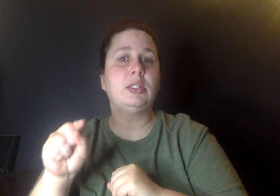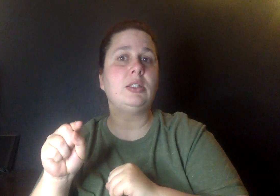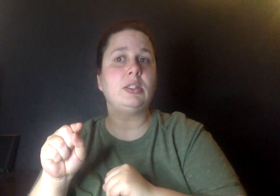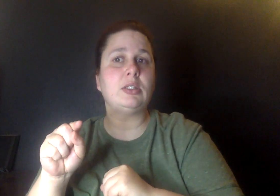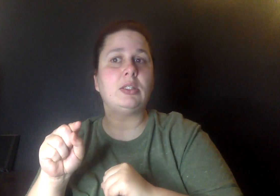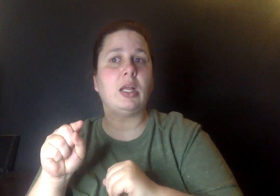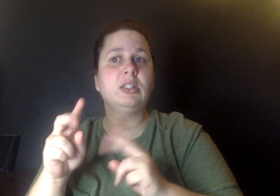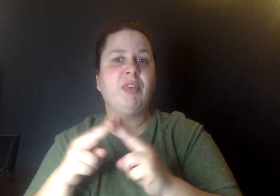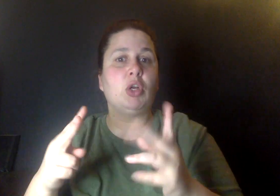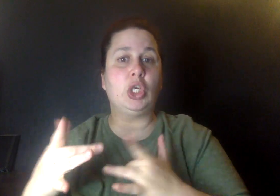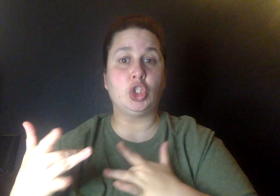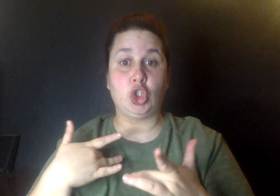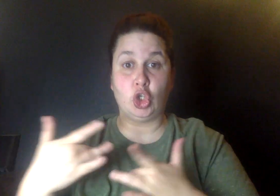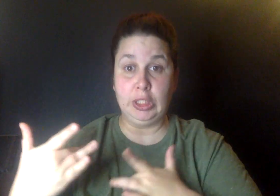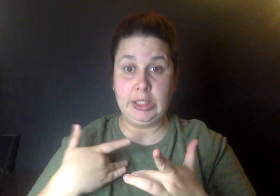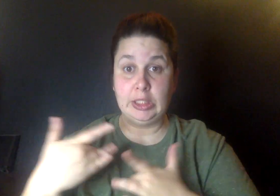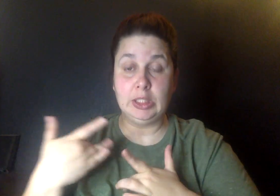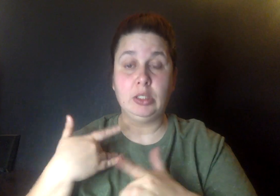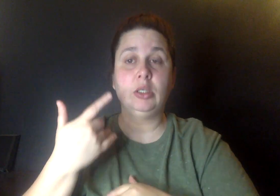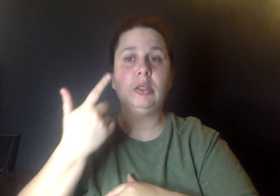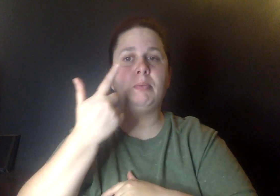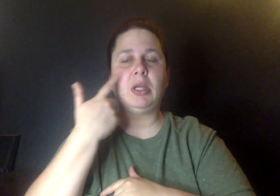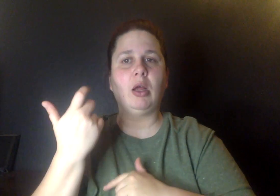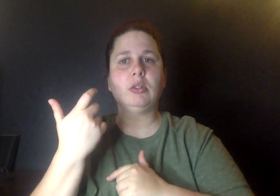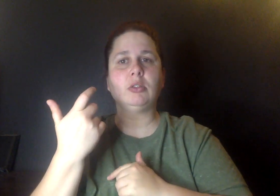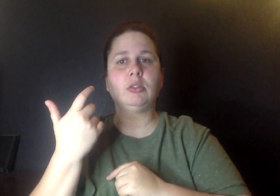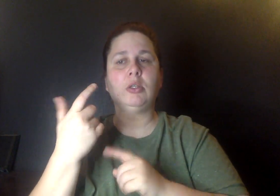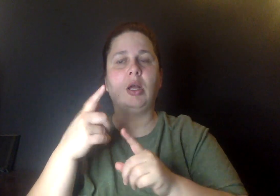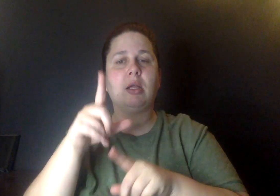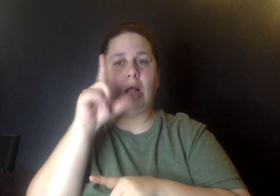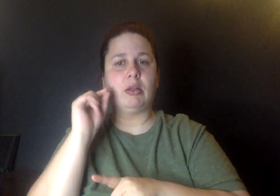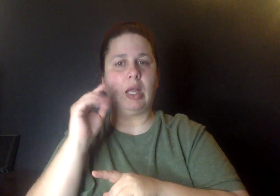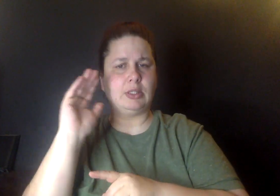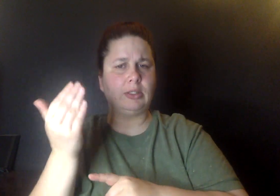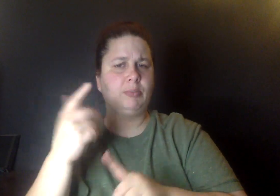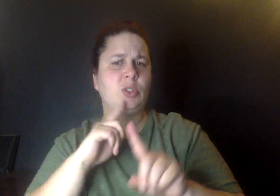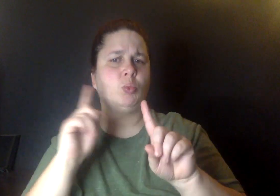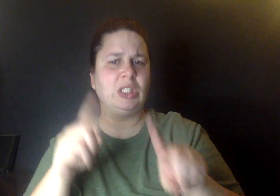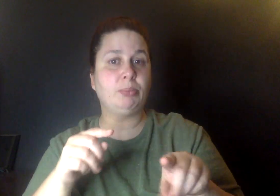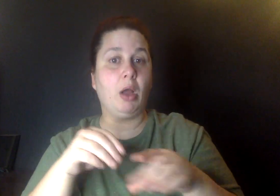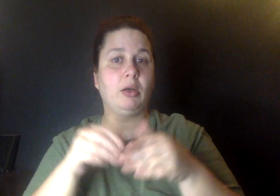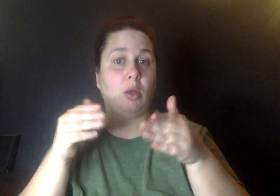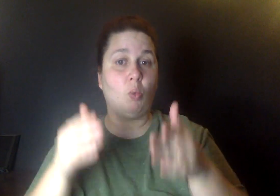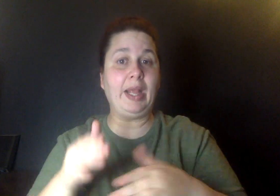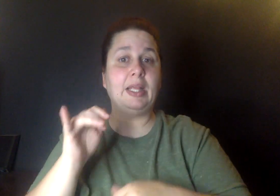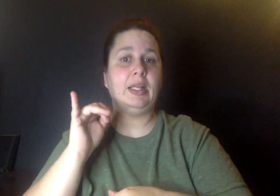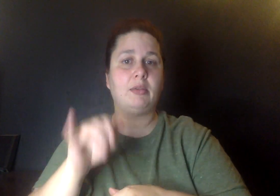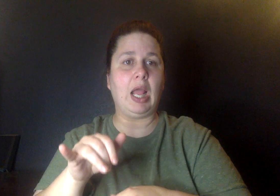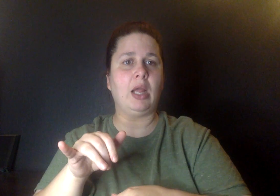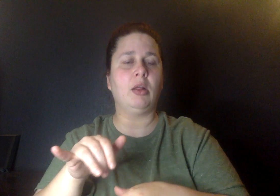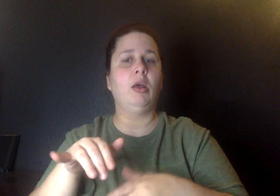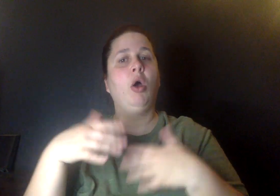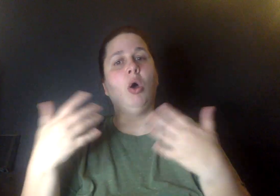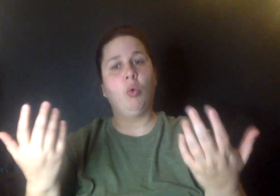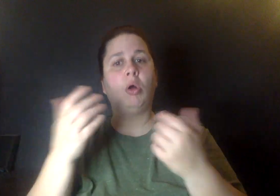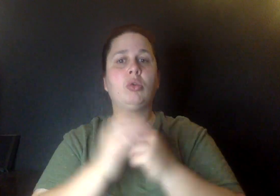Gallagher very concerning because Gallagher seems to be responding the way that I want